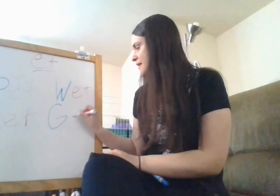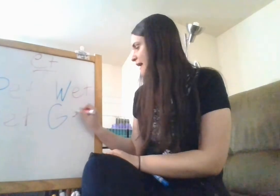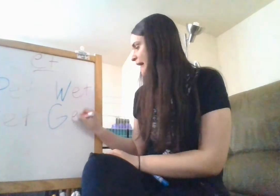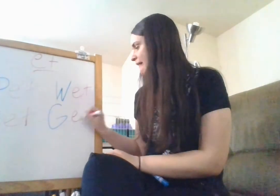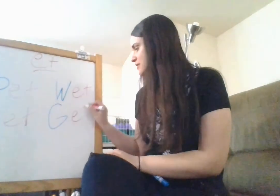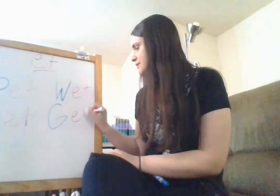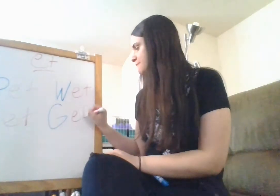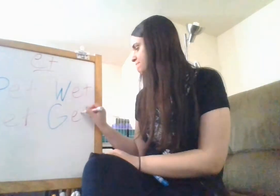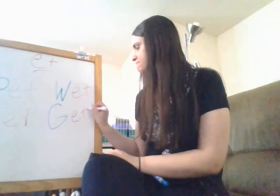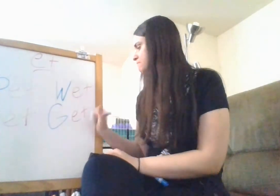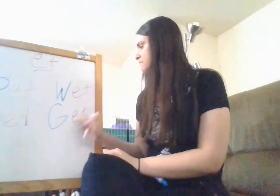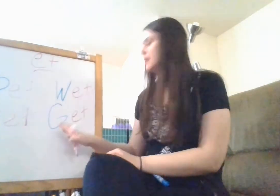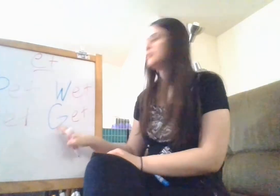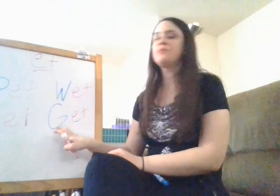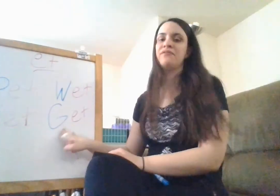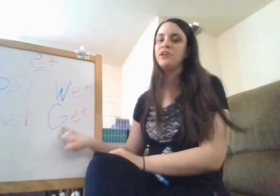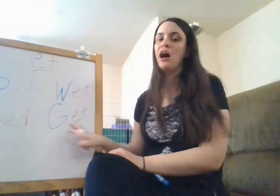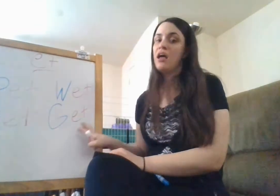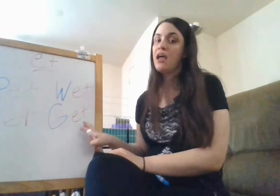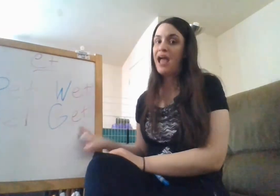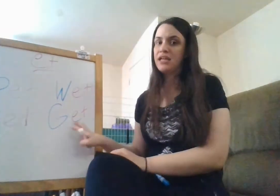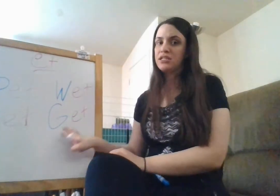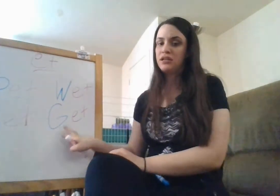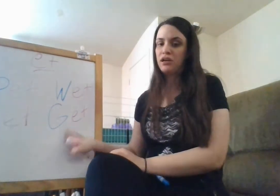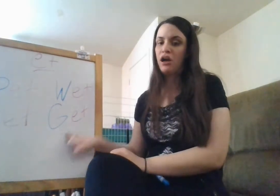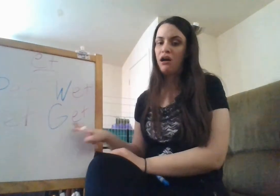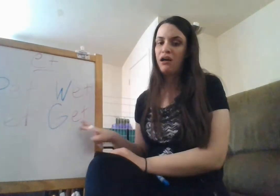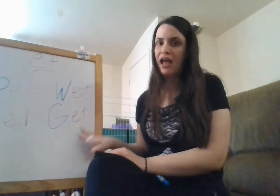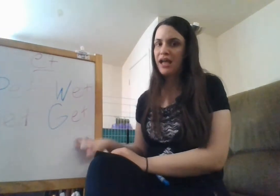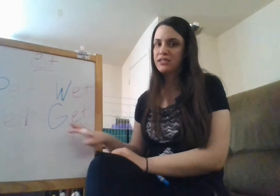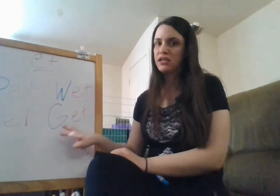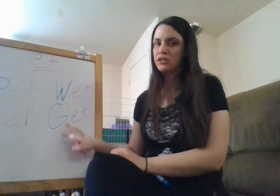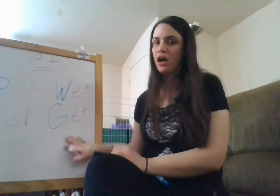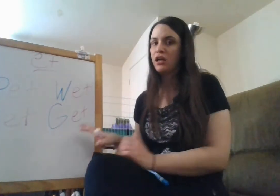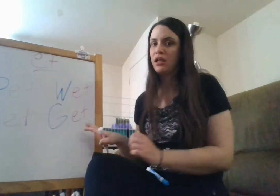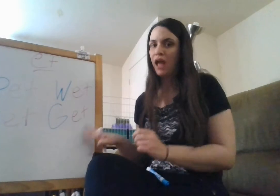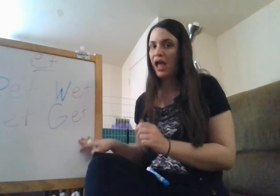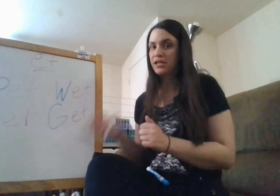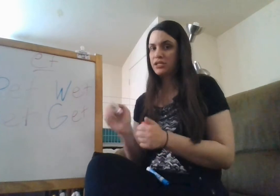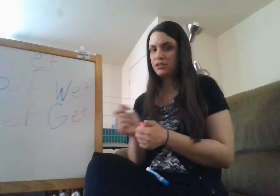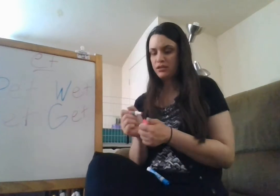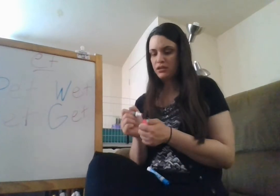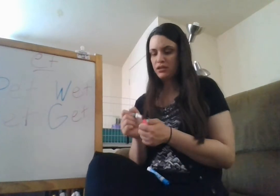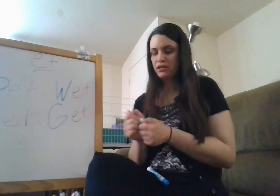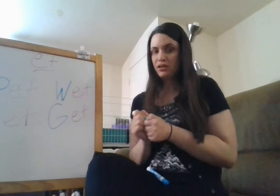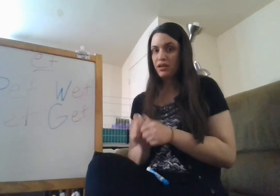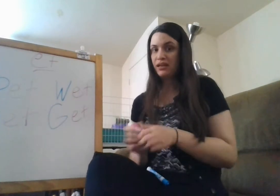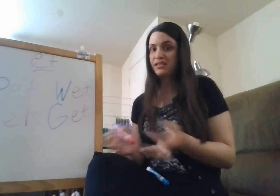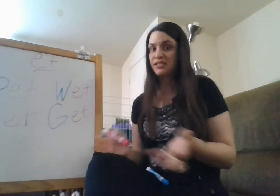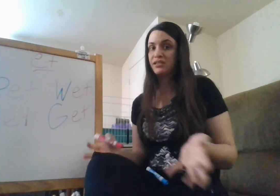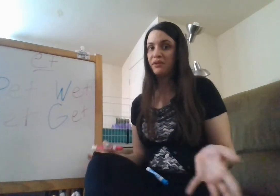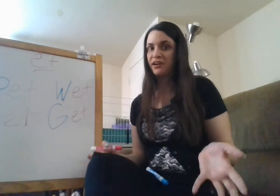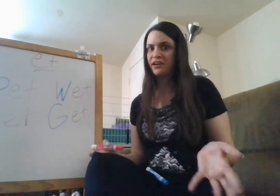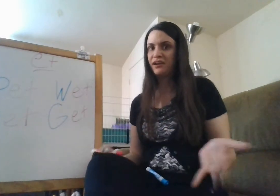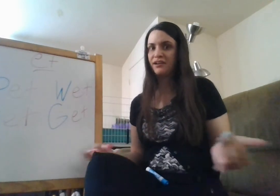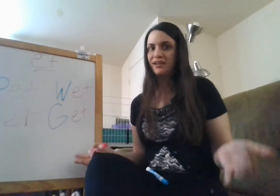at. So we have g, at, g, at, g, at. This is the word get,